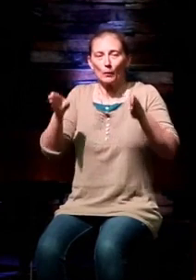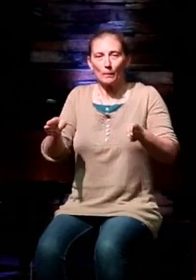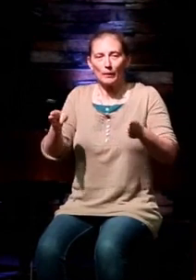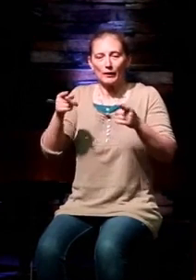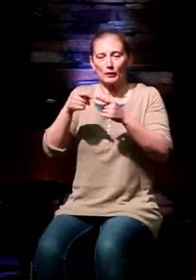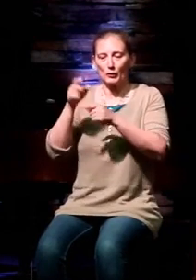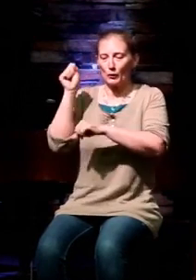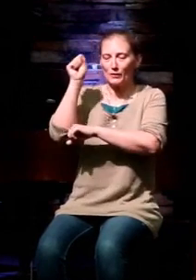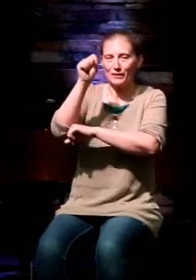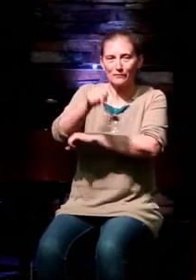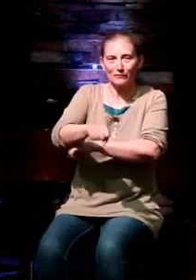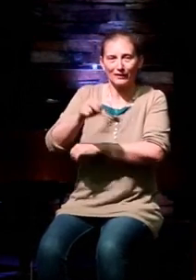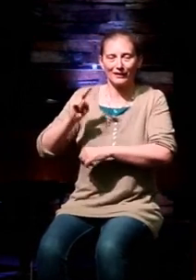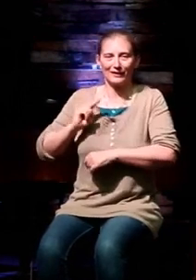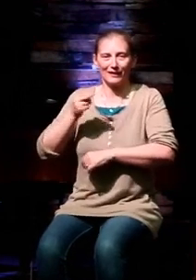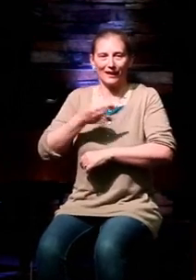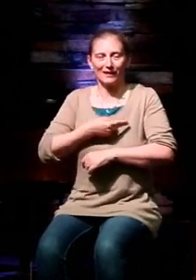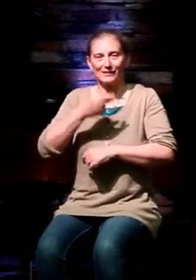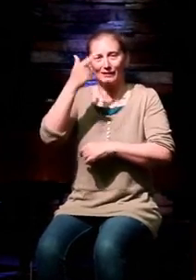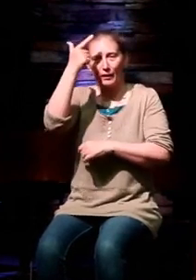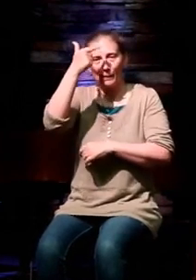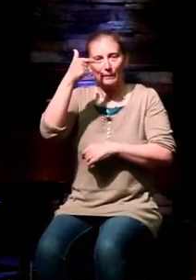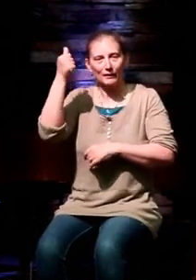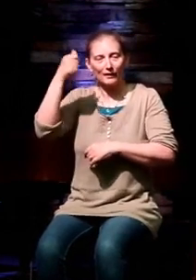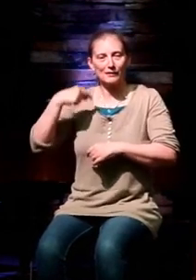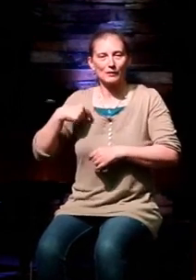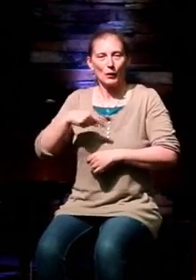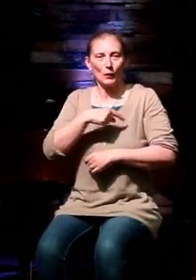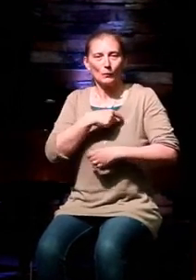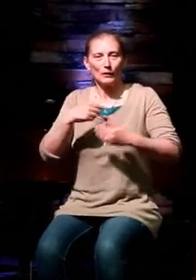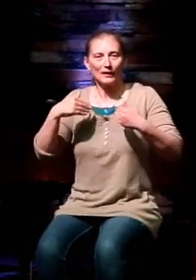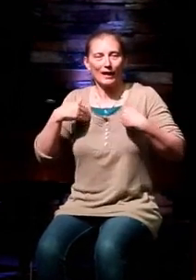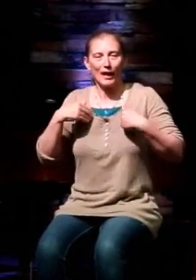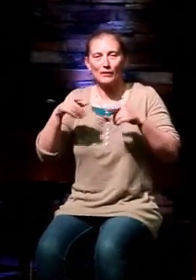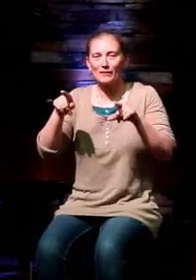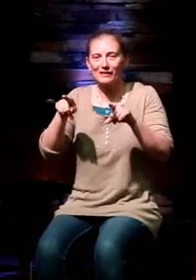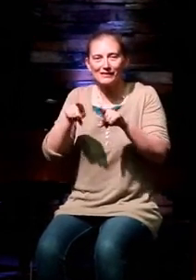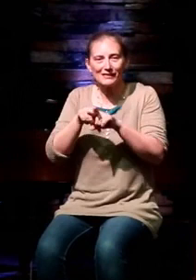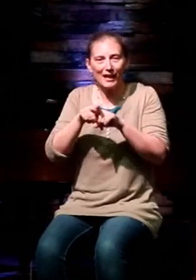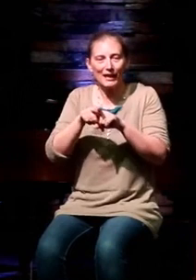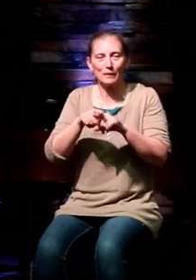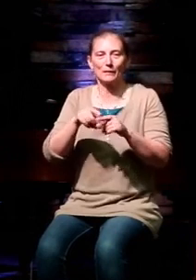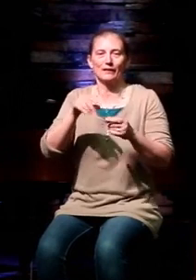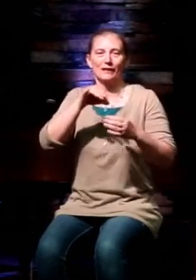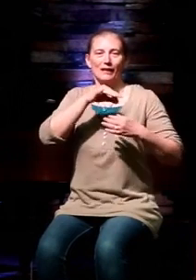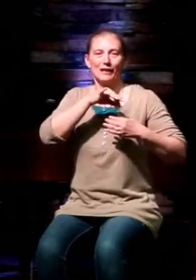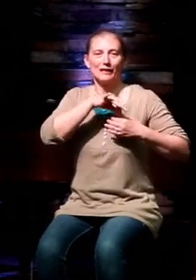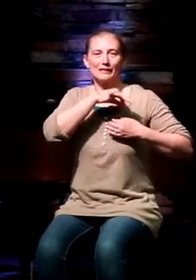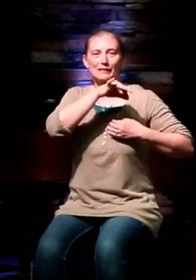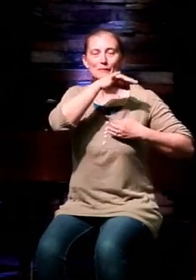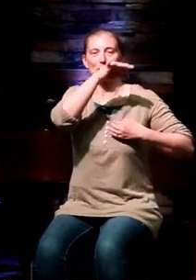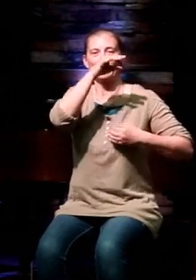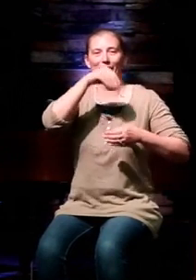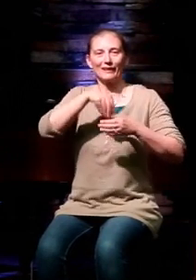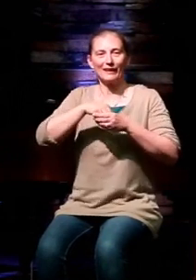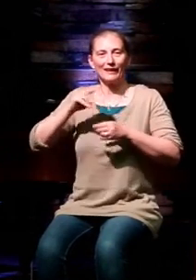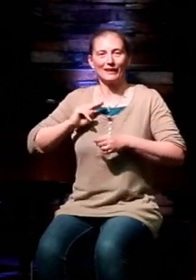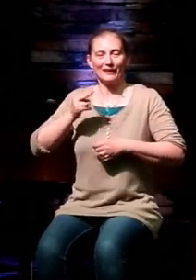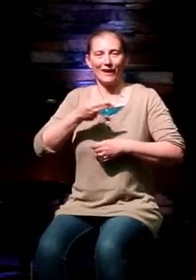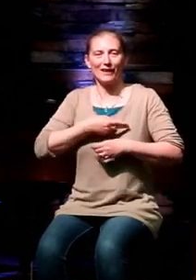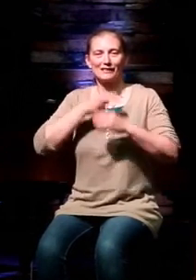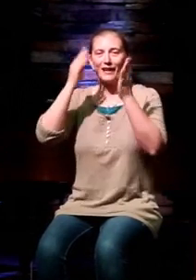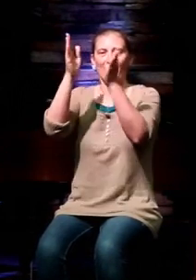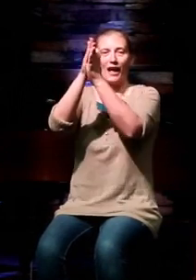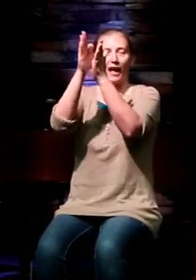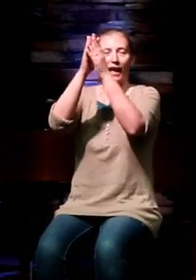Spirit of Jesus Christ that rose Christ from the dead living on the inside of us. That ought to be a moment to shout, even if you're home there today, saying